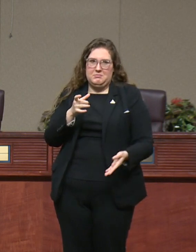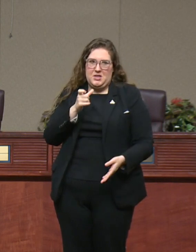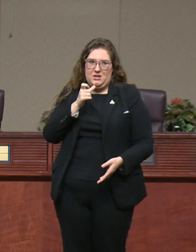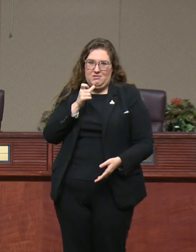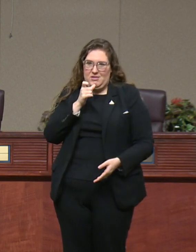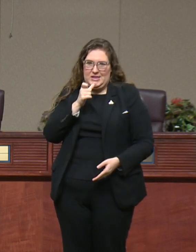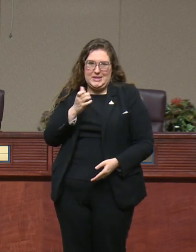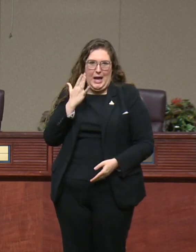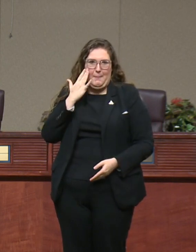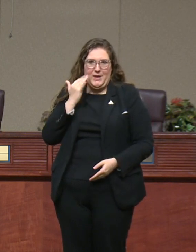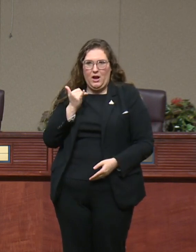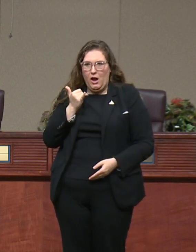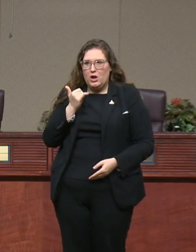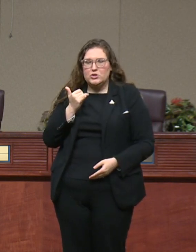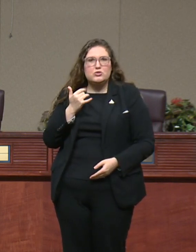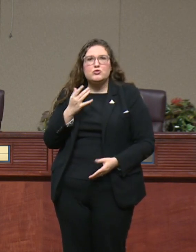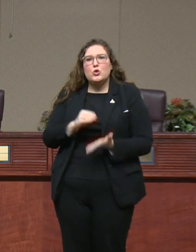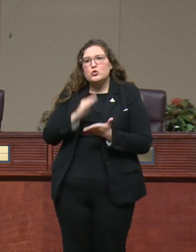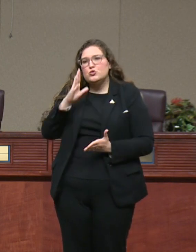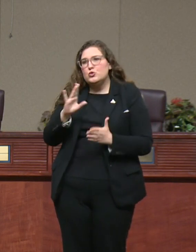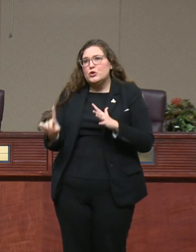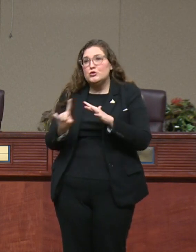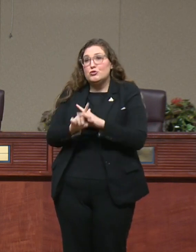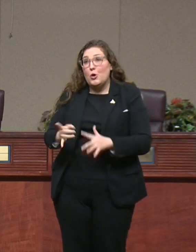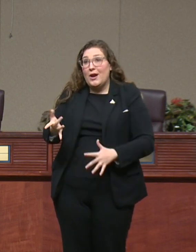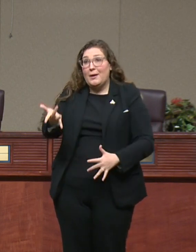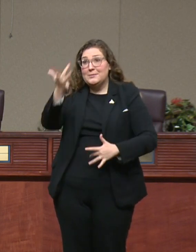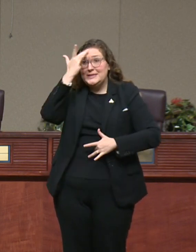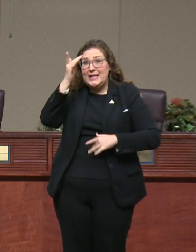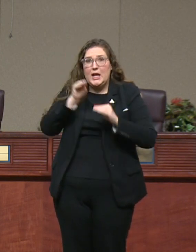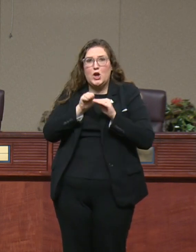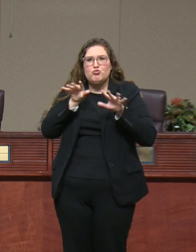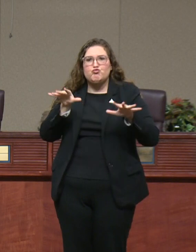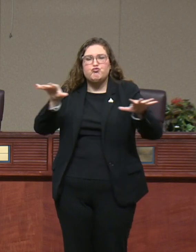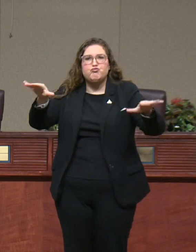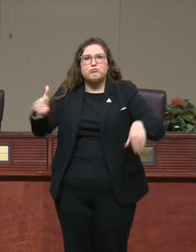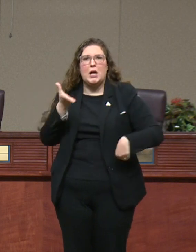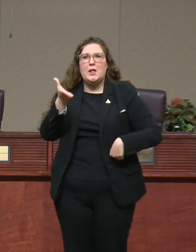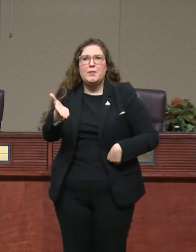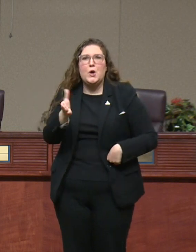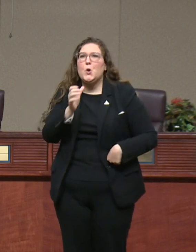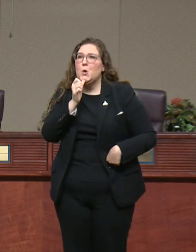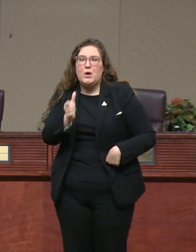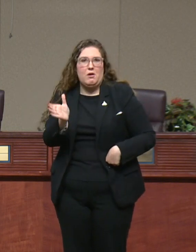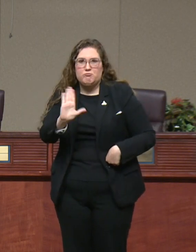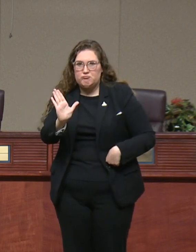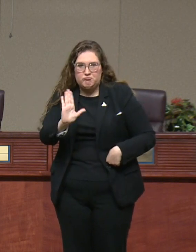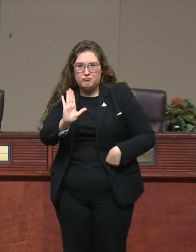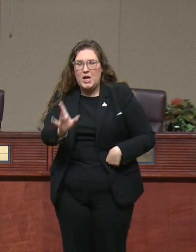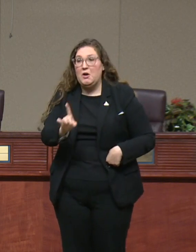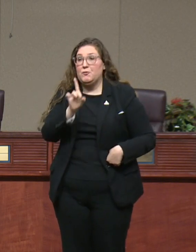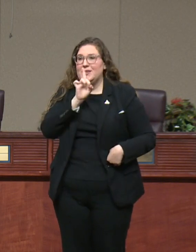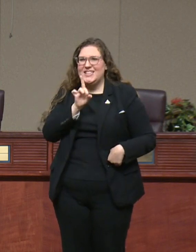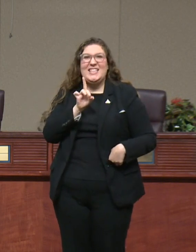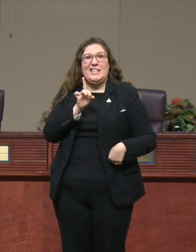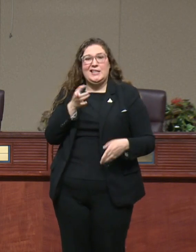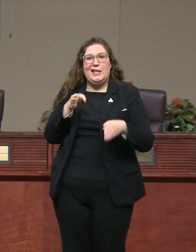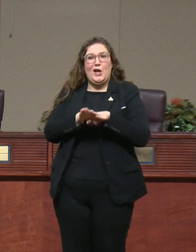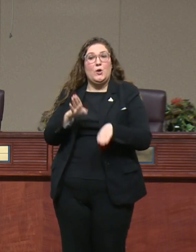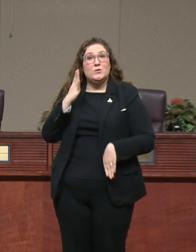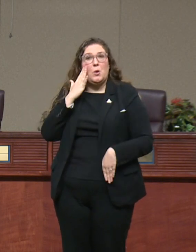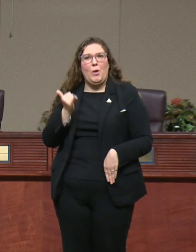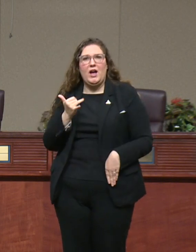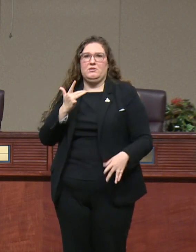transmission of the virus in the school. It was really done out of abundance of caution